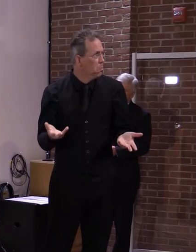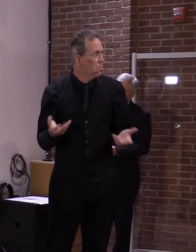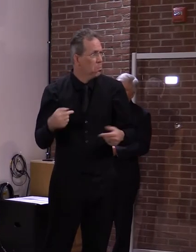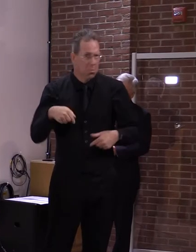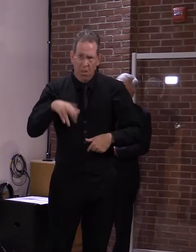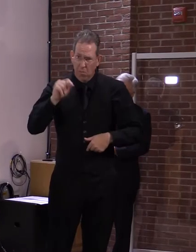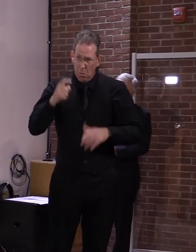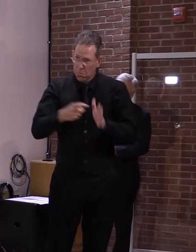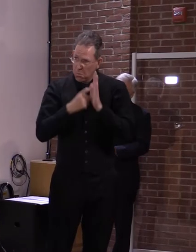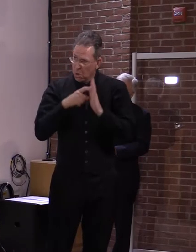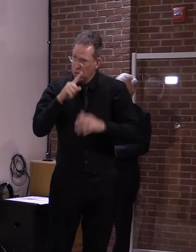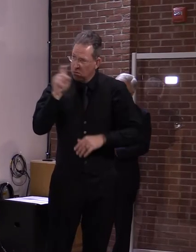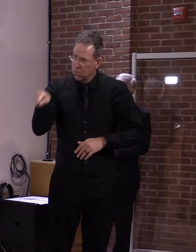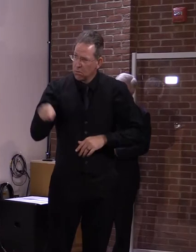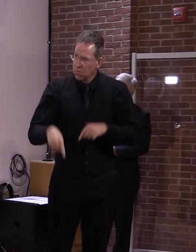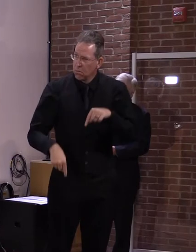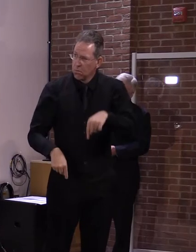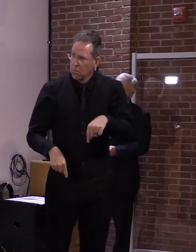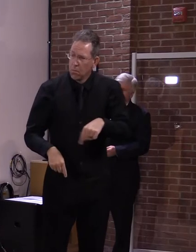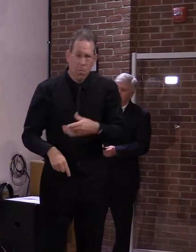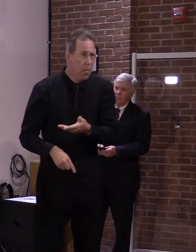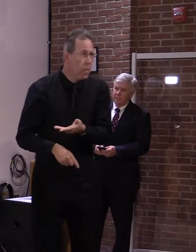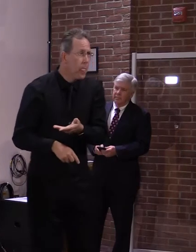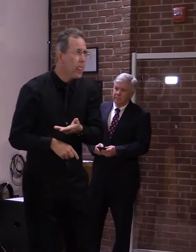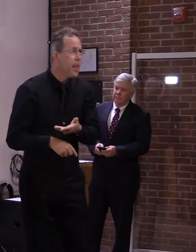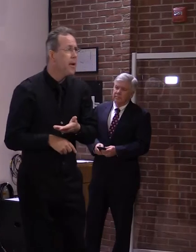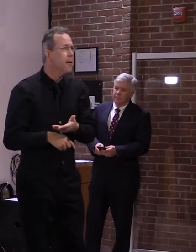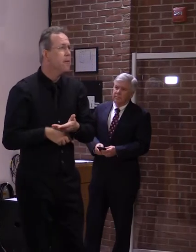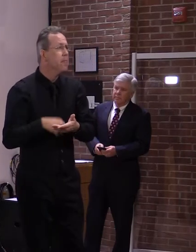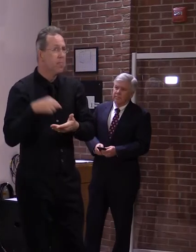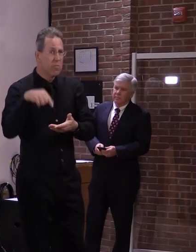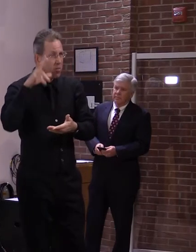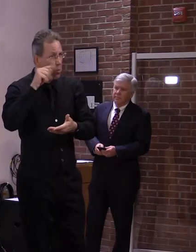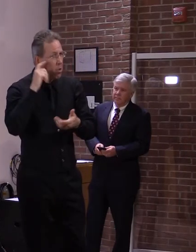At this point in time, we do require authorization